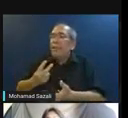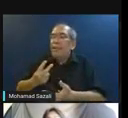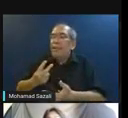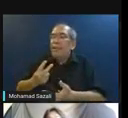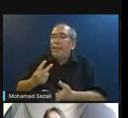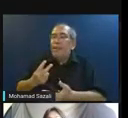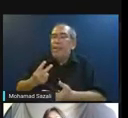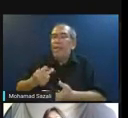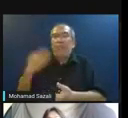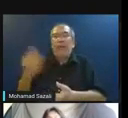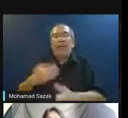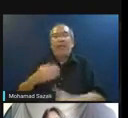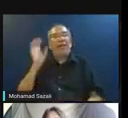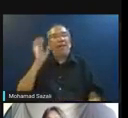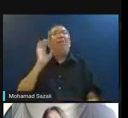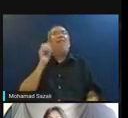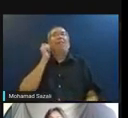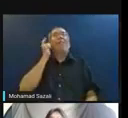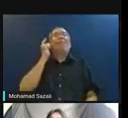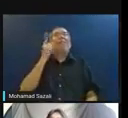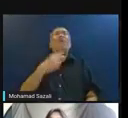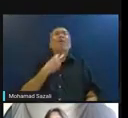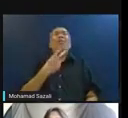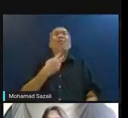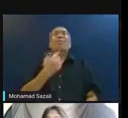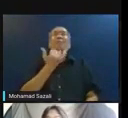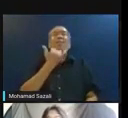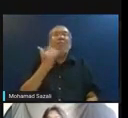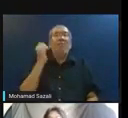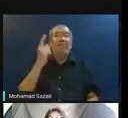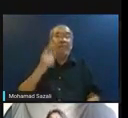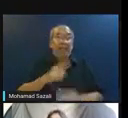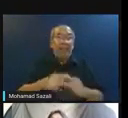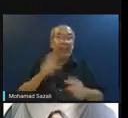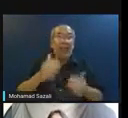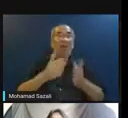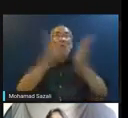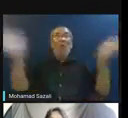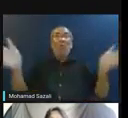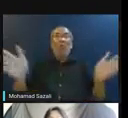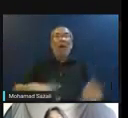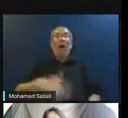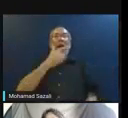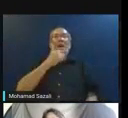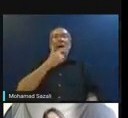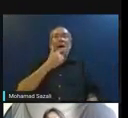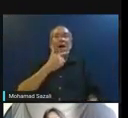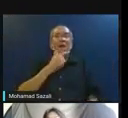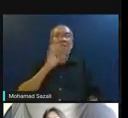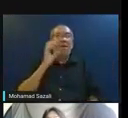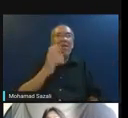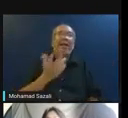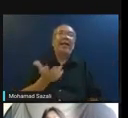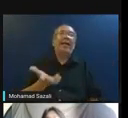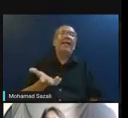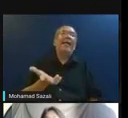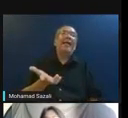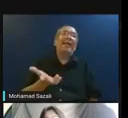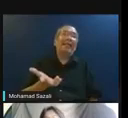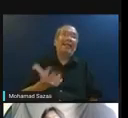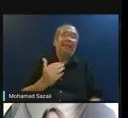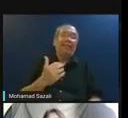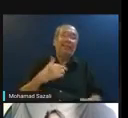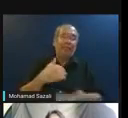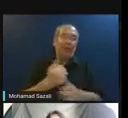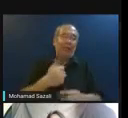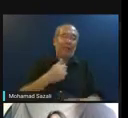But with my family members or even close friends, they will actually understand me, so I might communicate with them using spoken language